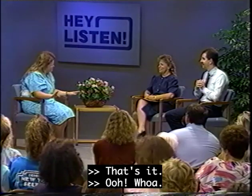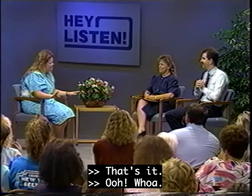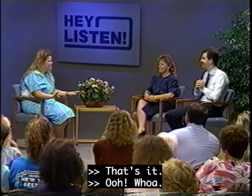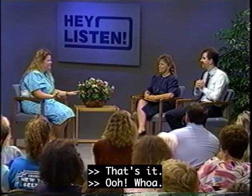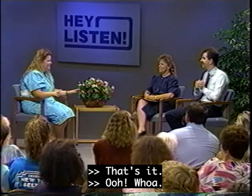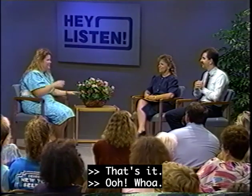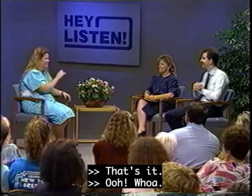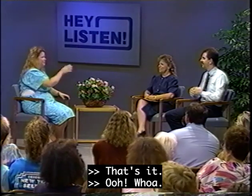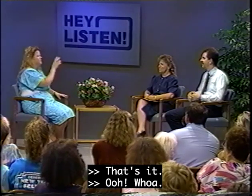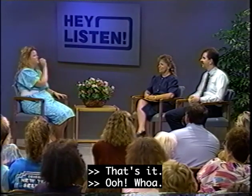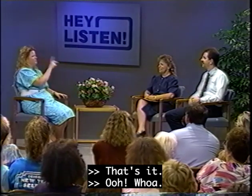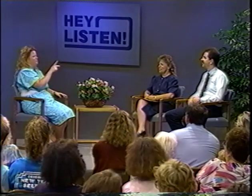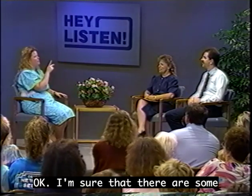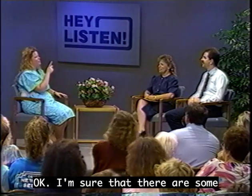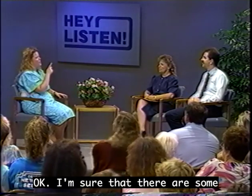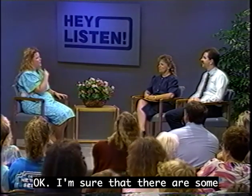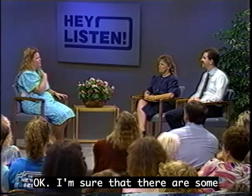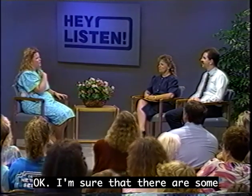Whoa.